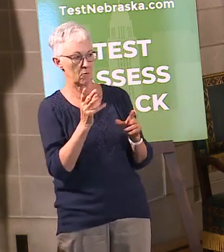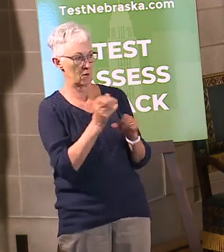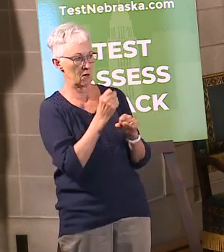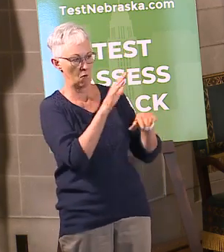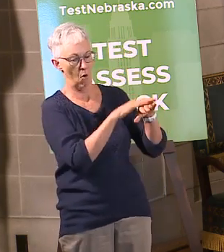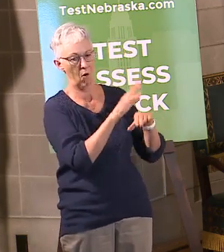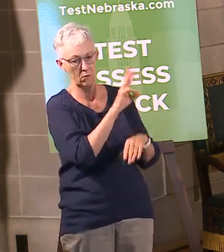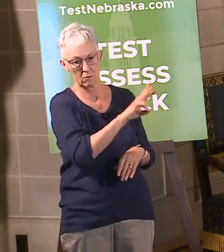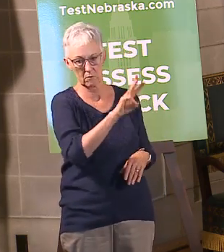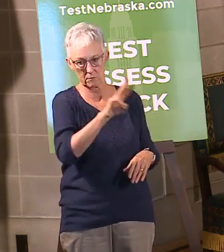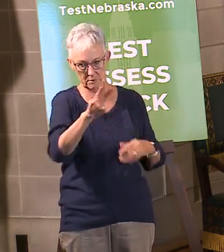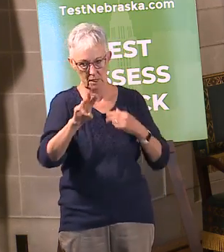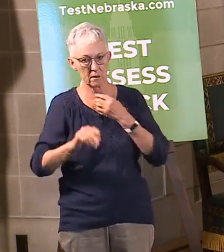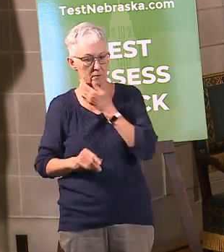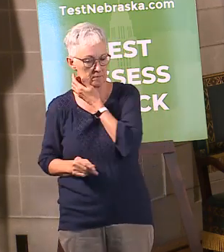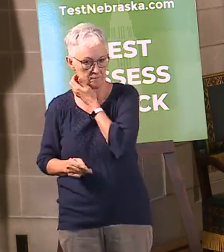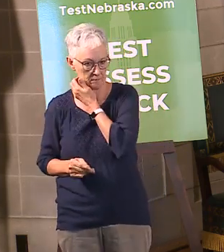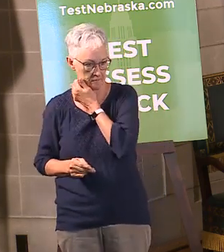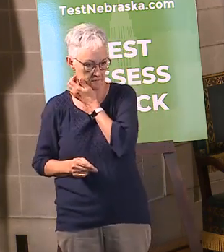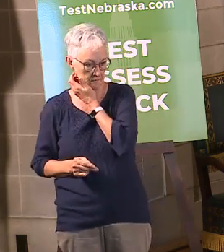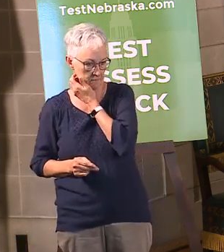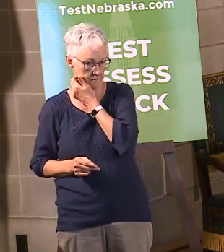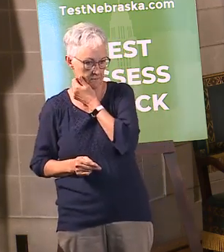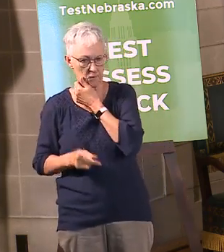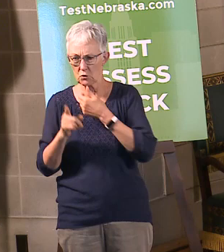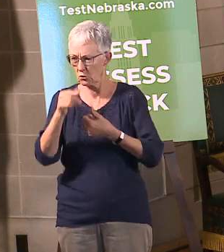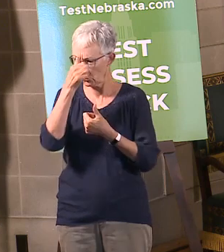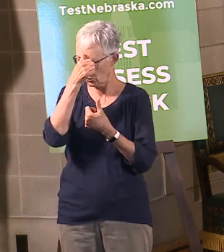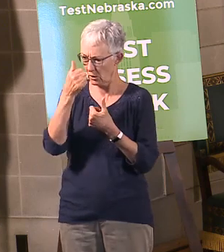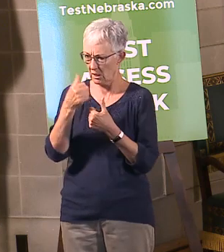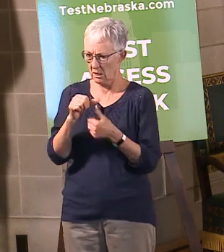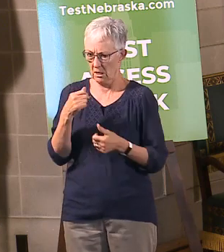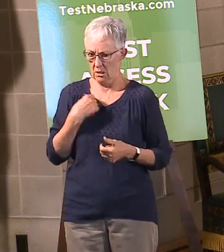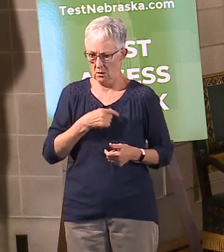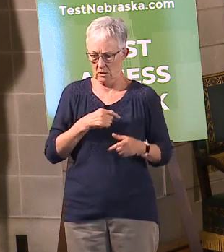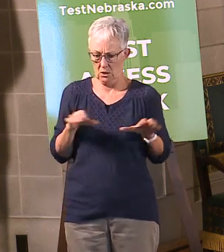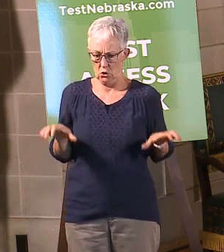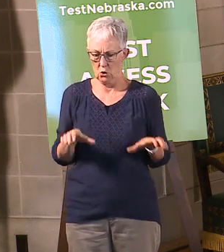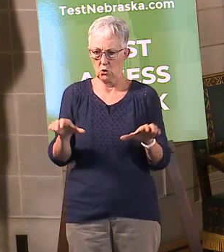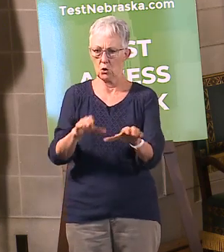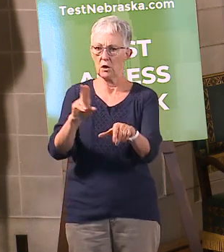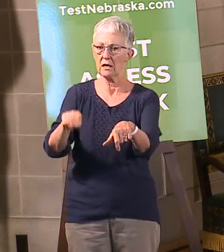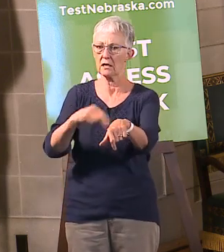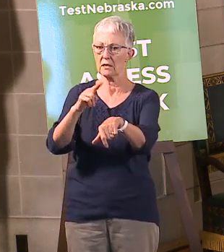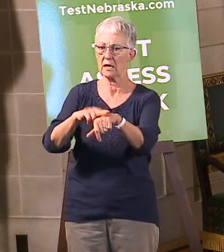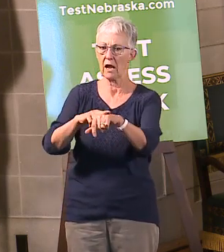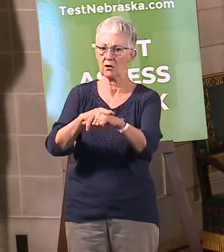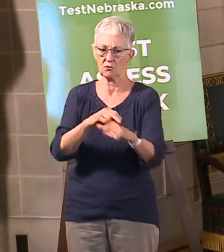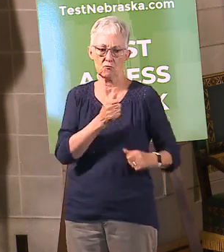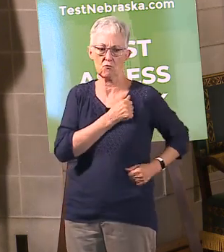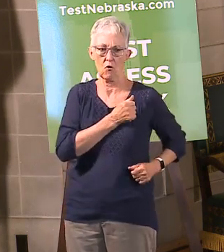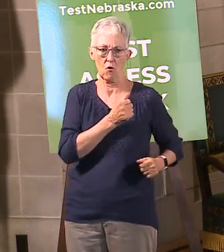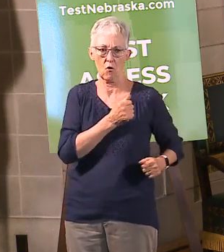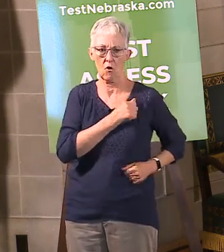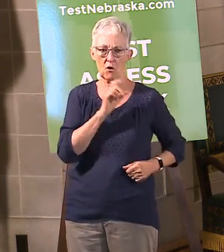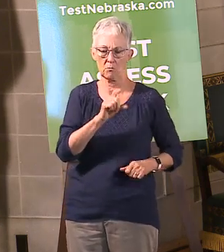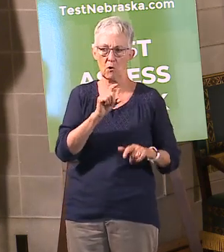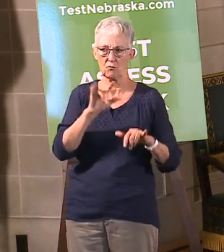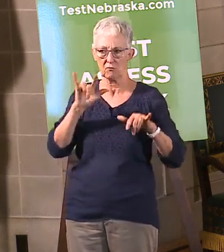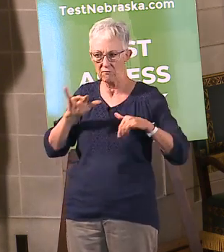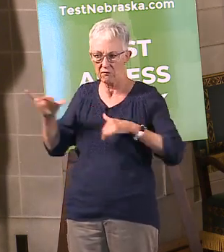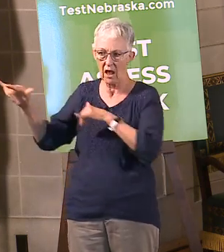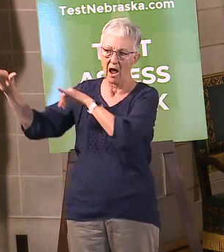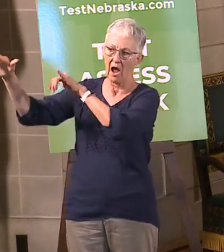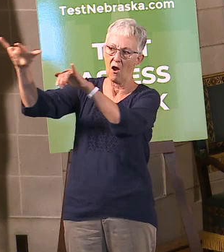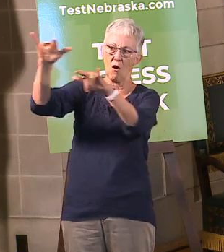website. Also, you may recall that we were going to do a National Guard flyover in recognition of our